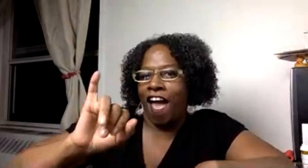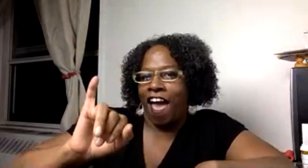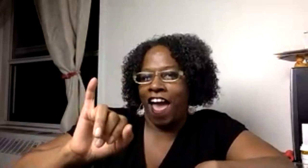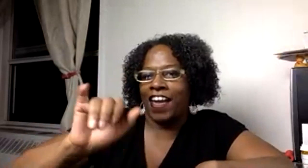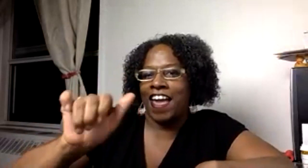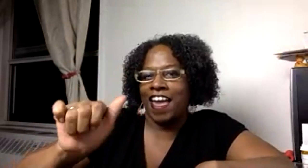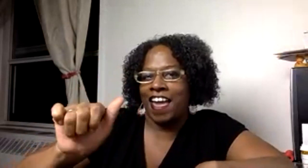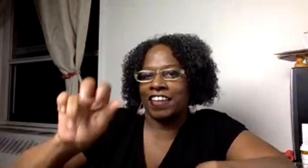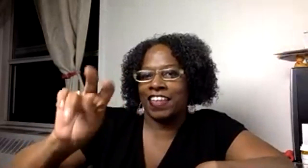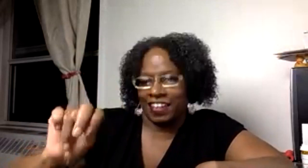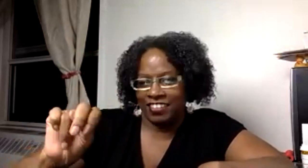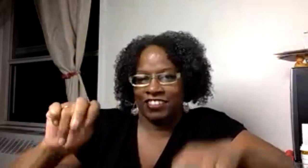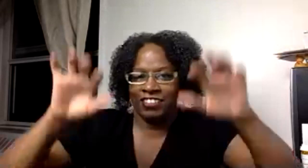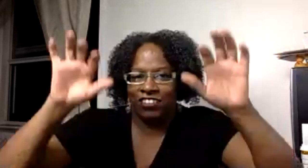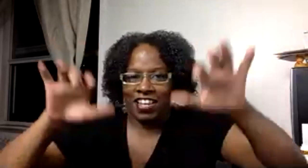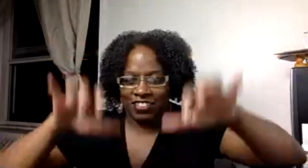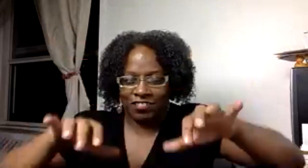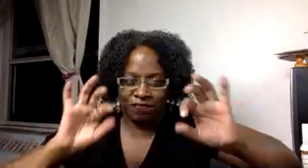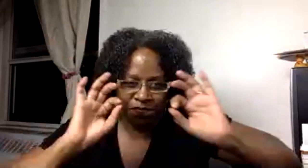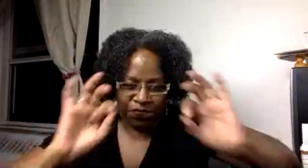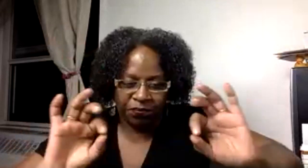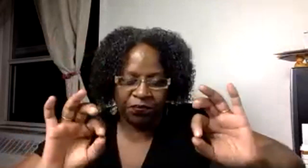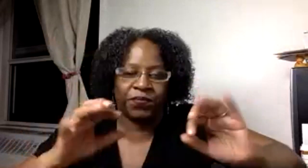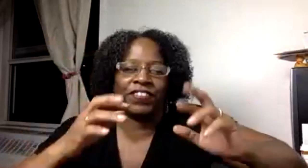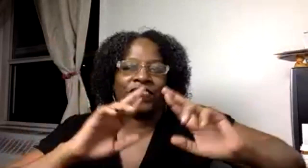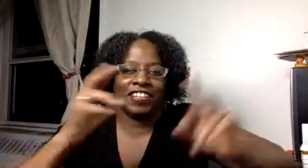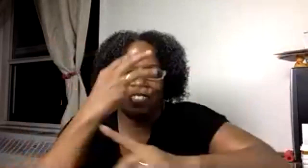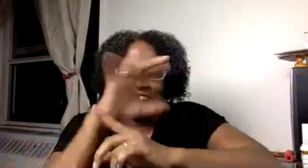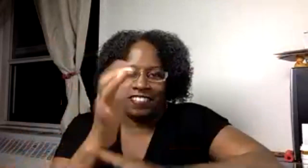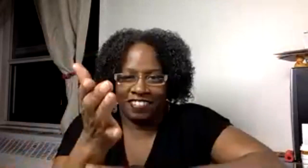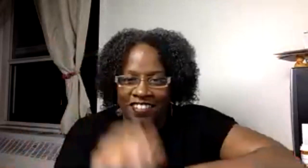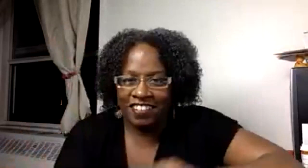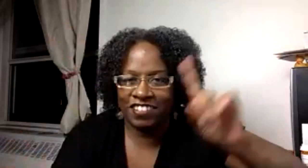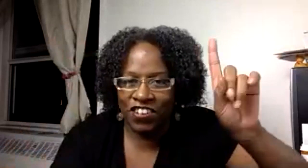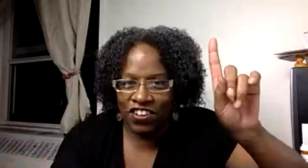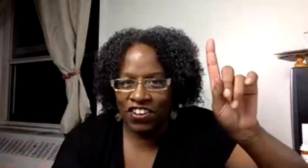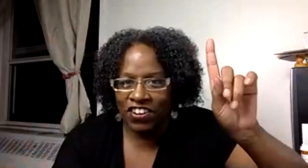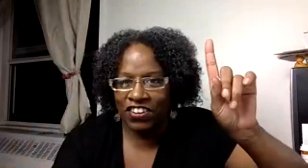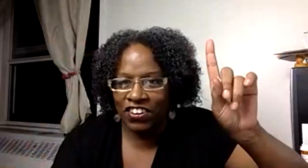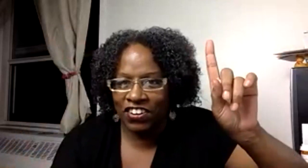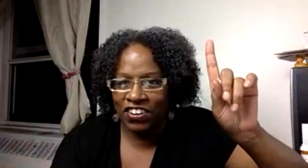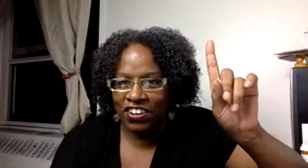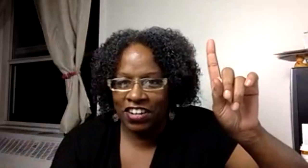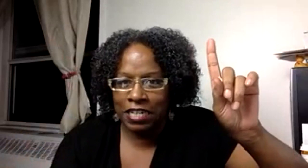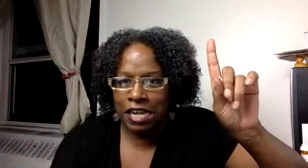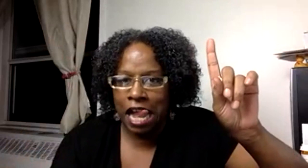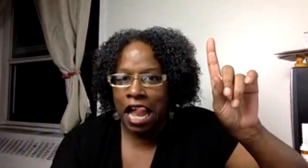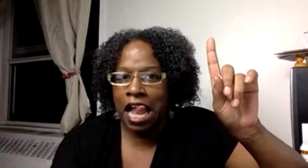the weather I'm talking about. The person's name is Rain. Okay, great. So I'm going to spotlight you now. Just give me 1 second.